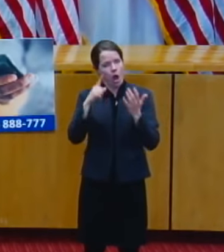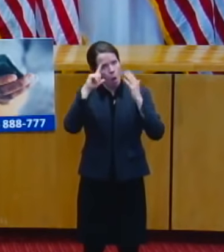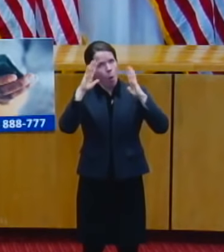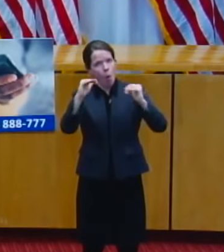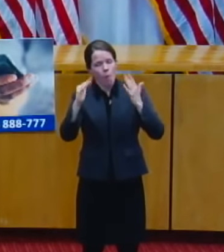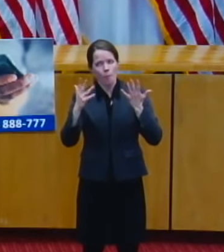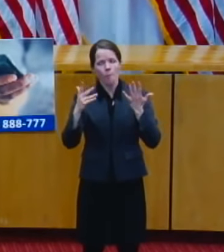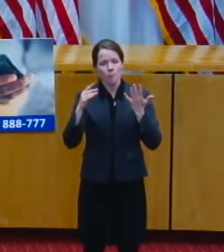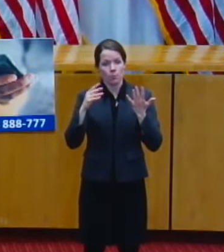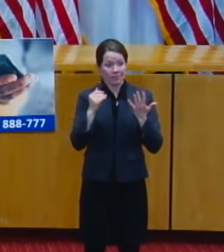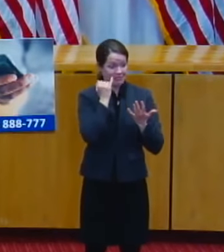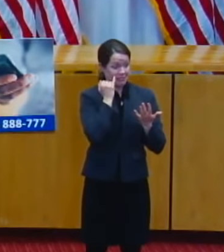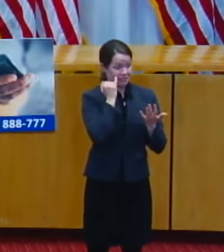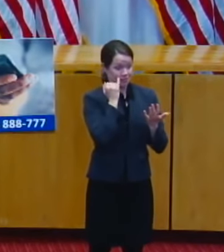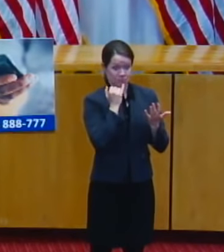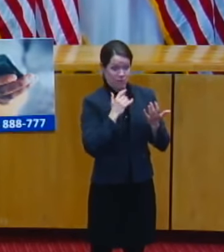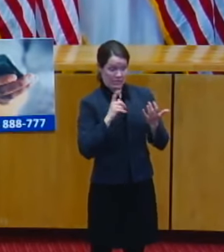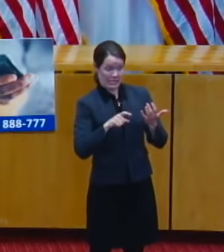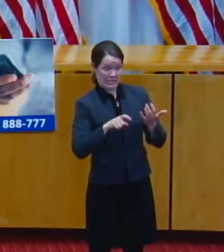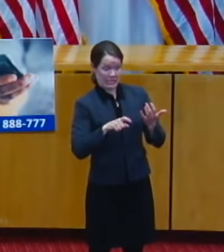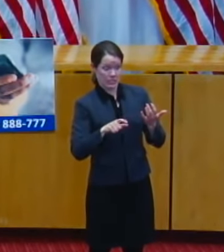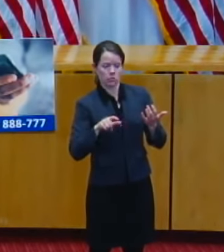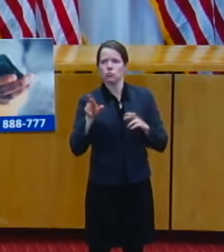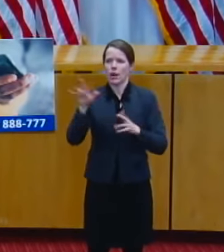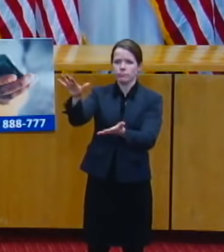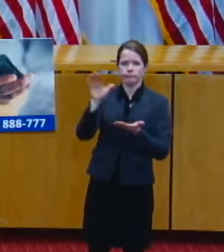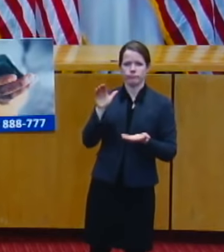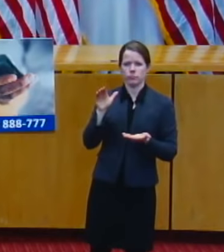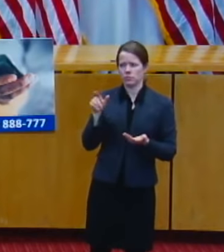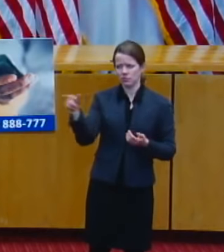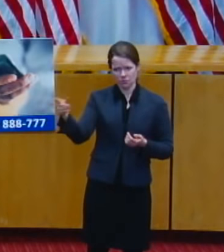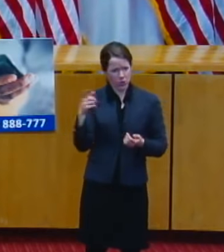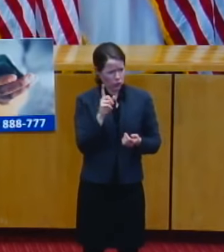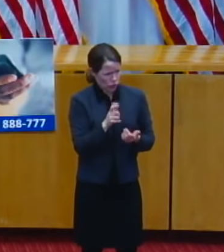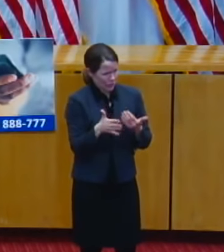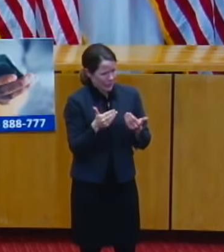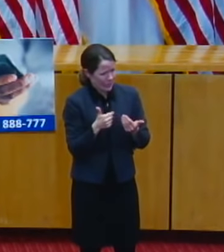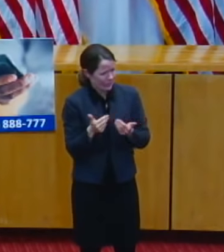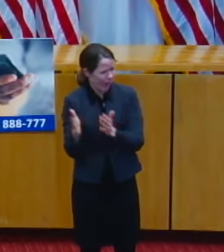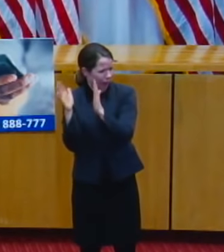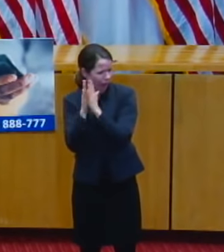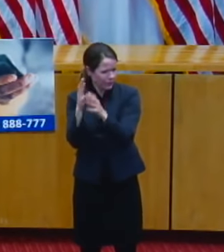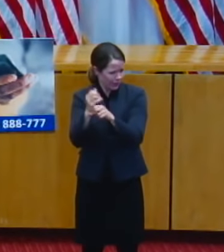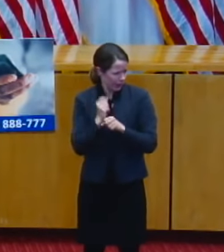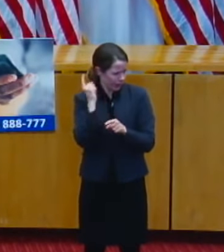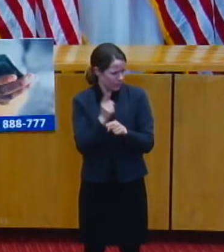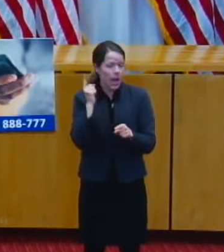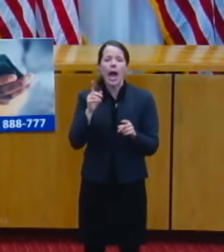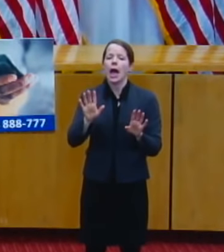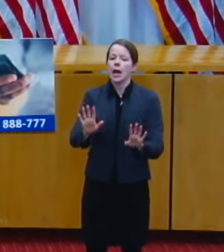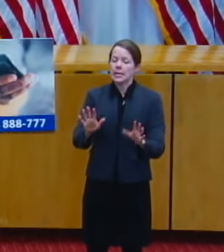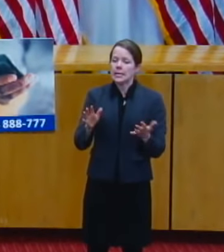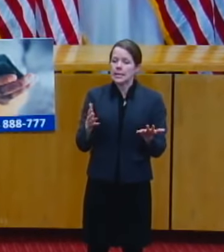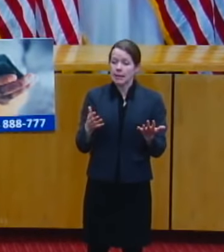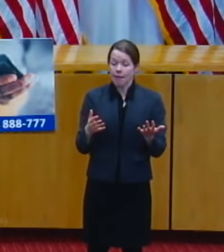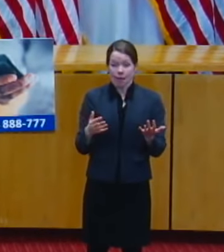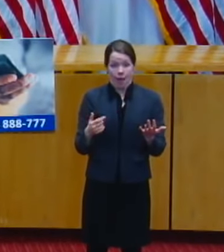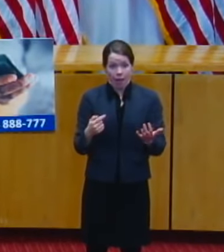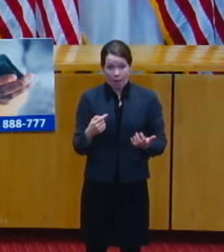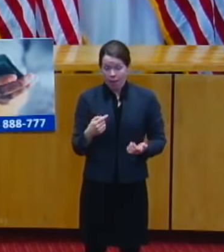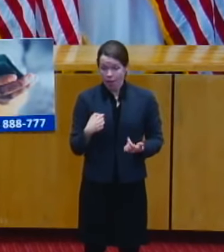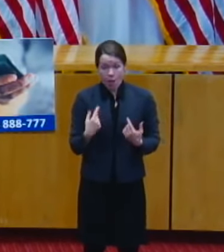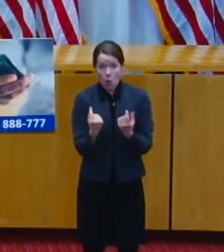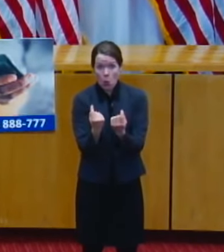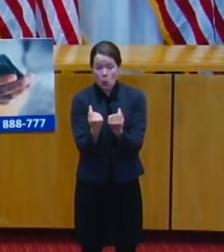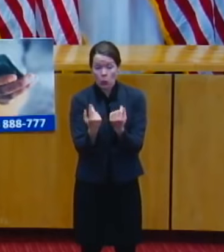Look, I can't, I sit around and I think a lot about the fact that I called every single person I could think of in